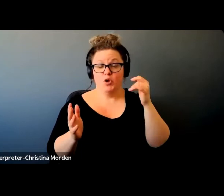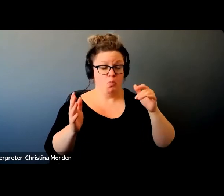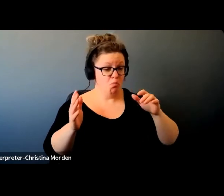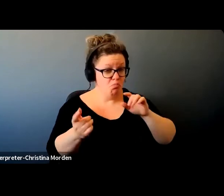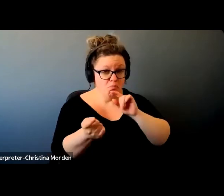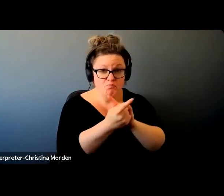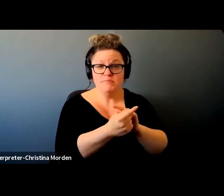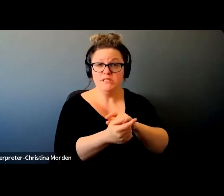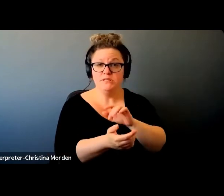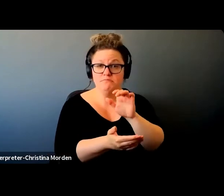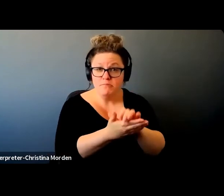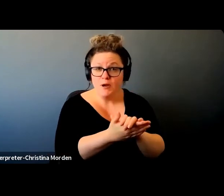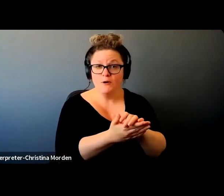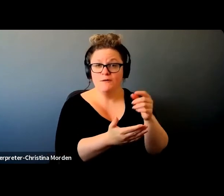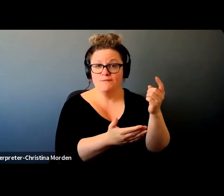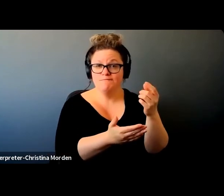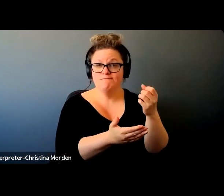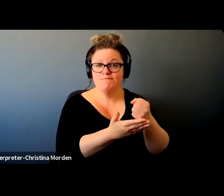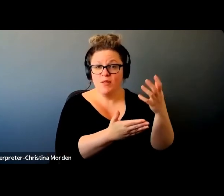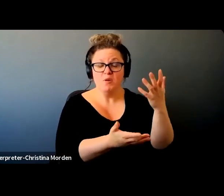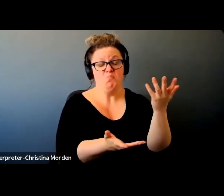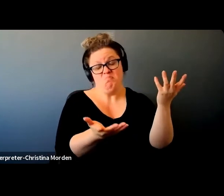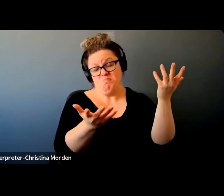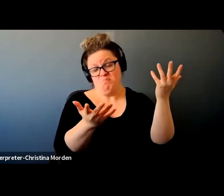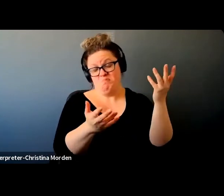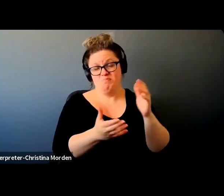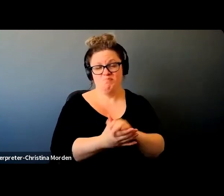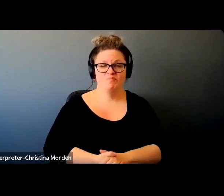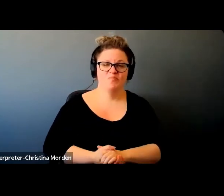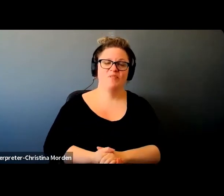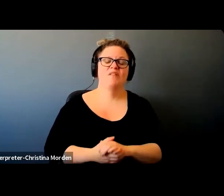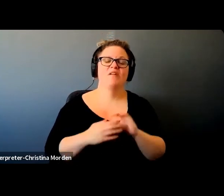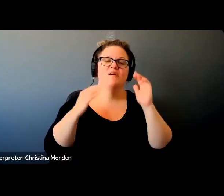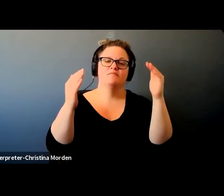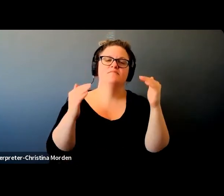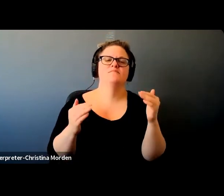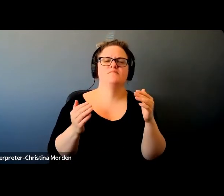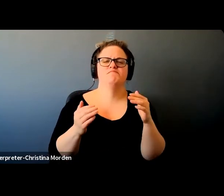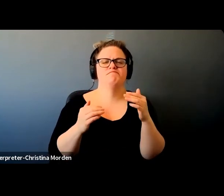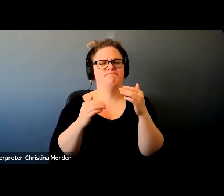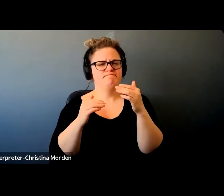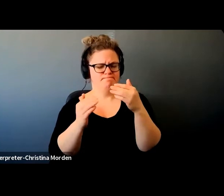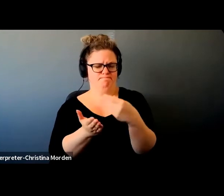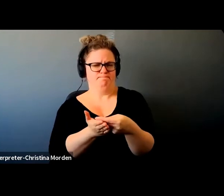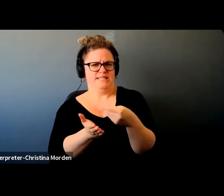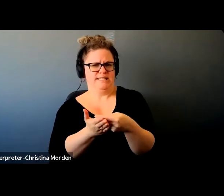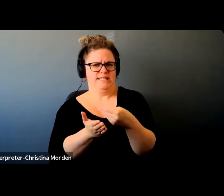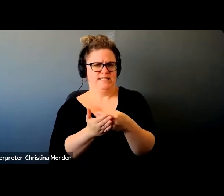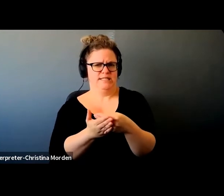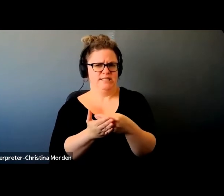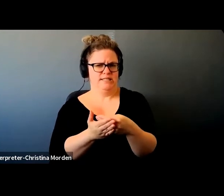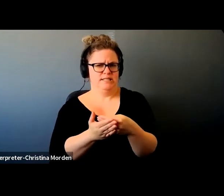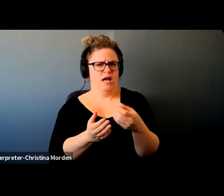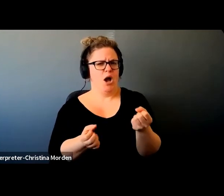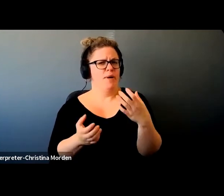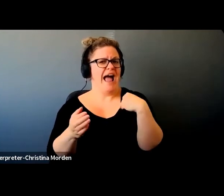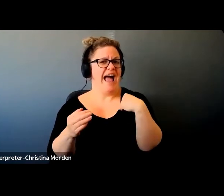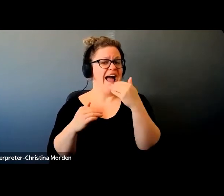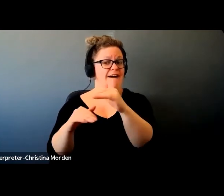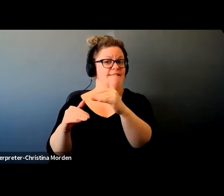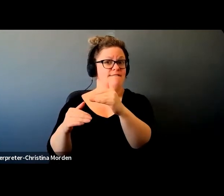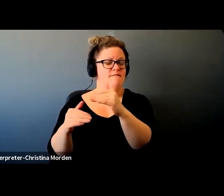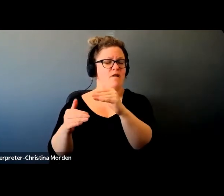With that, the limits of where you're getting your money from and how much money you have to spend is going to provide the biggest limitation on what you can